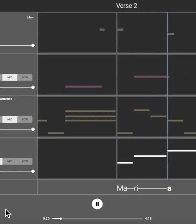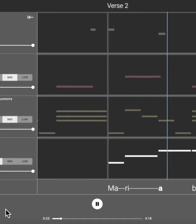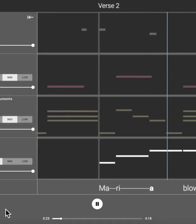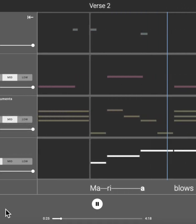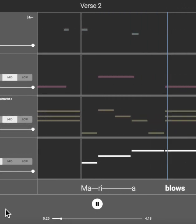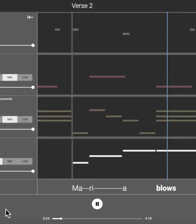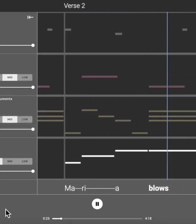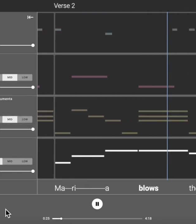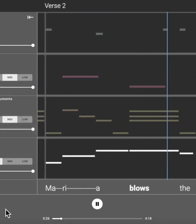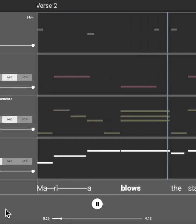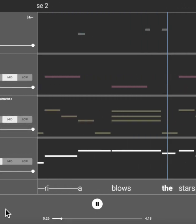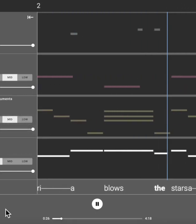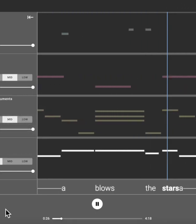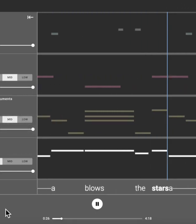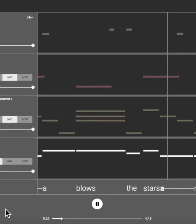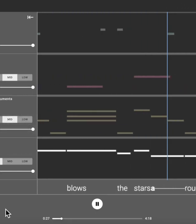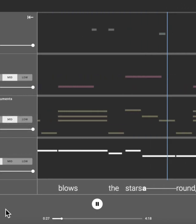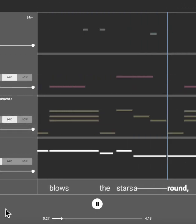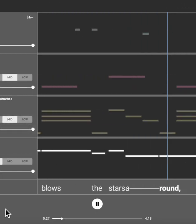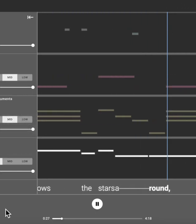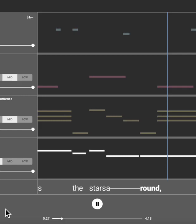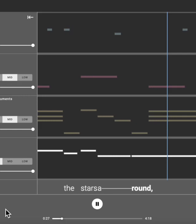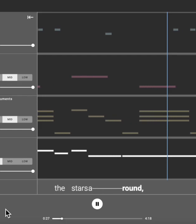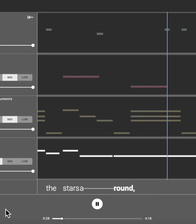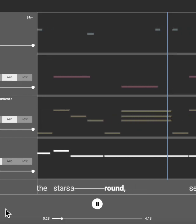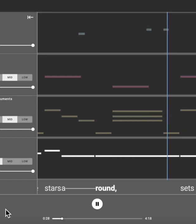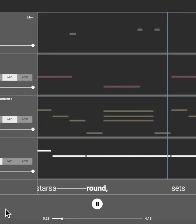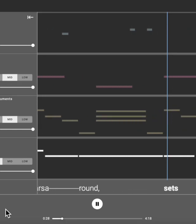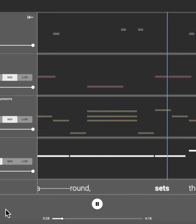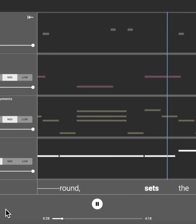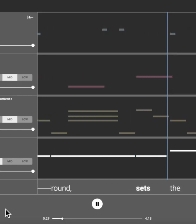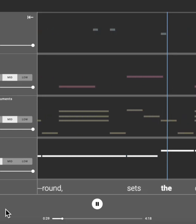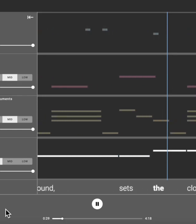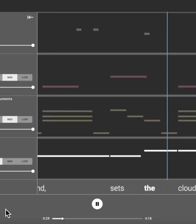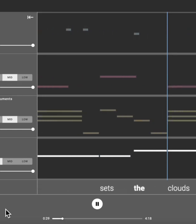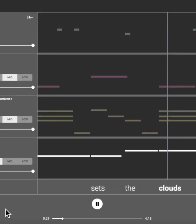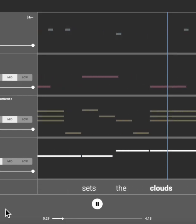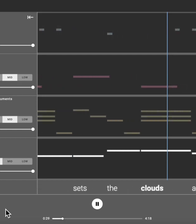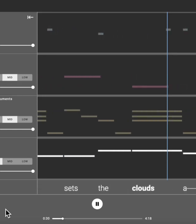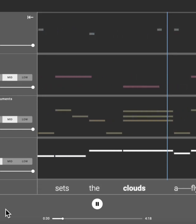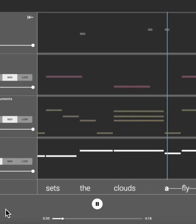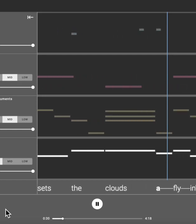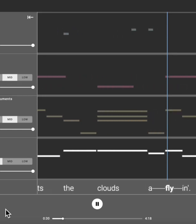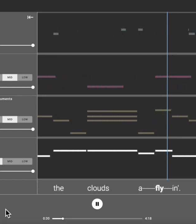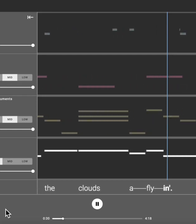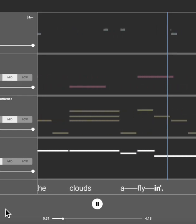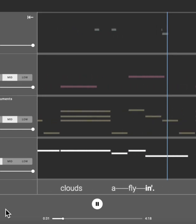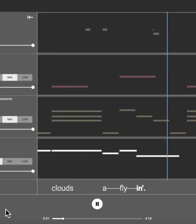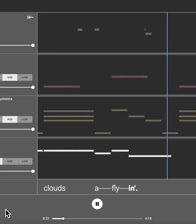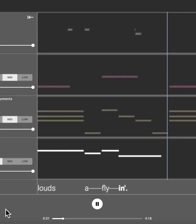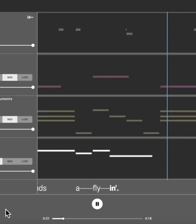Mariah blows the stars around, sets the clouds a-flying.